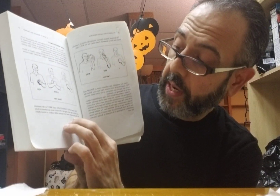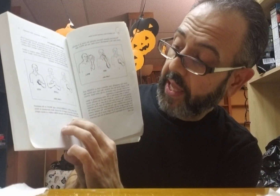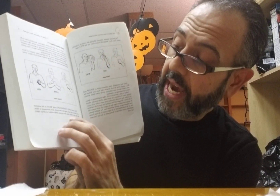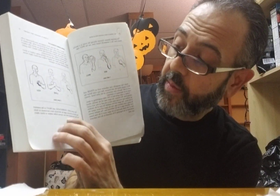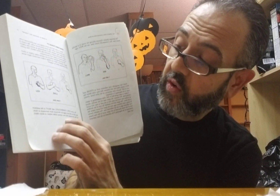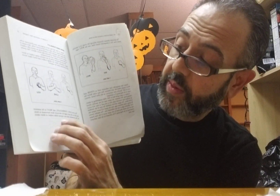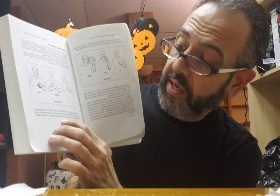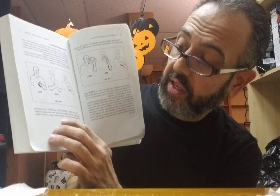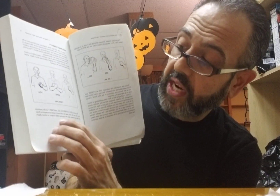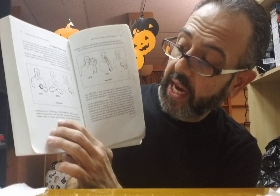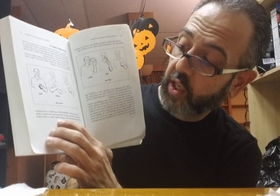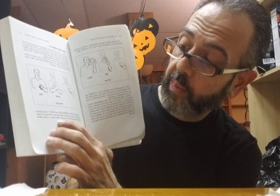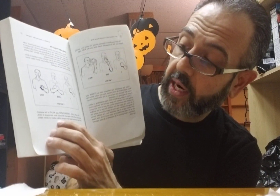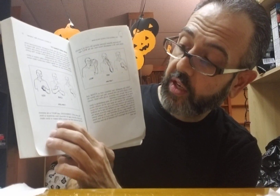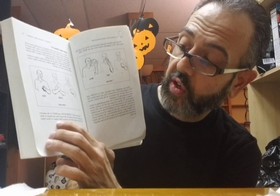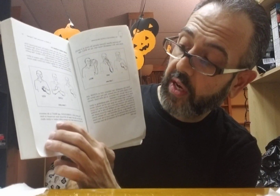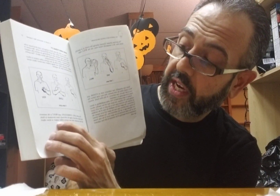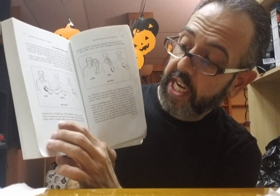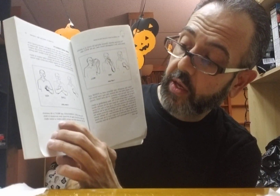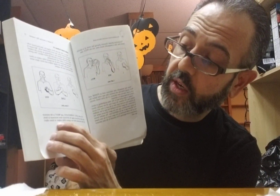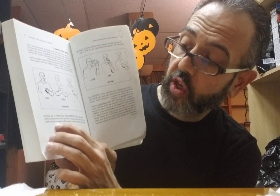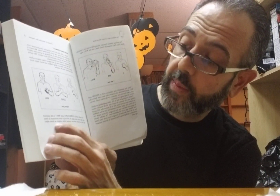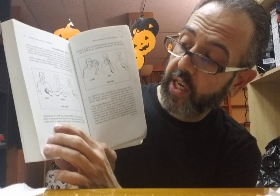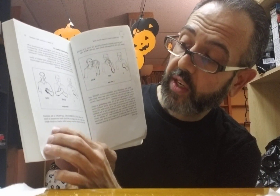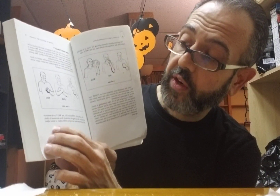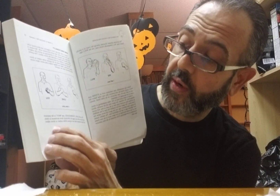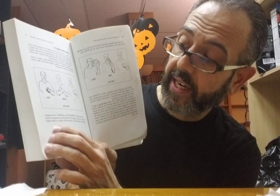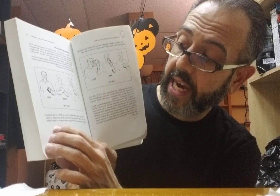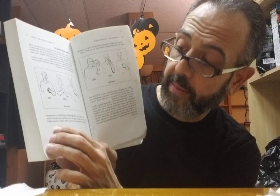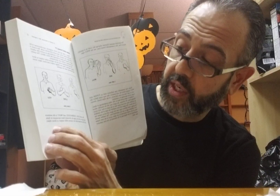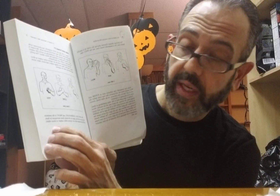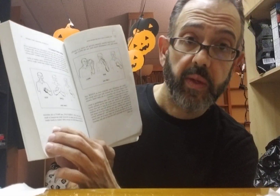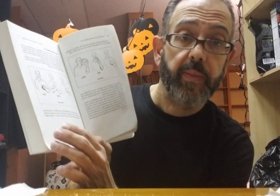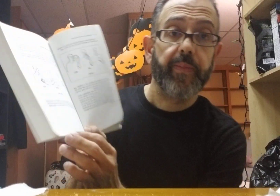but that movement does not express either subject or direct object.